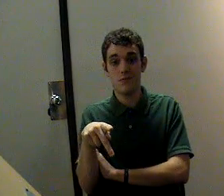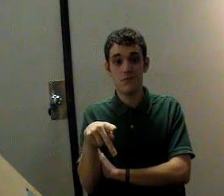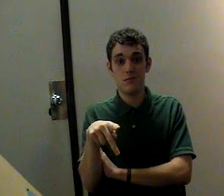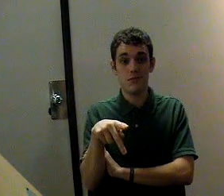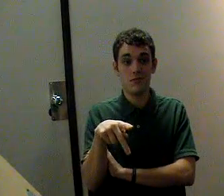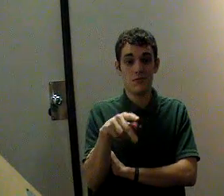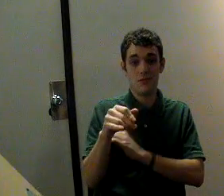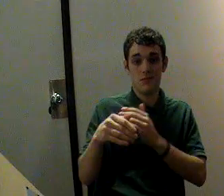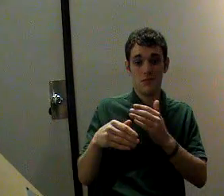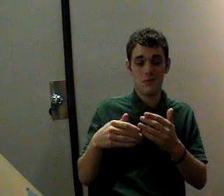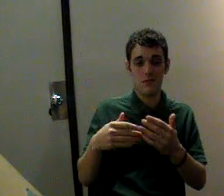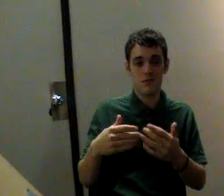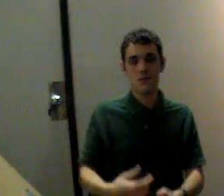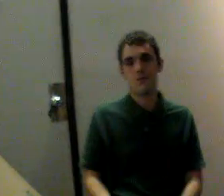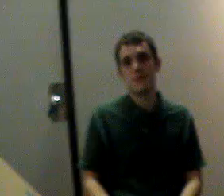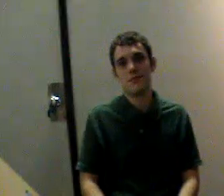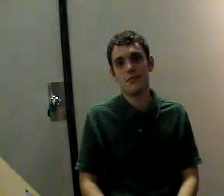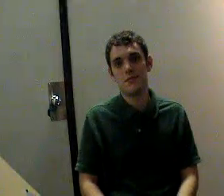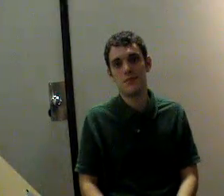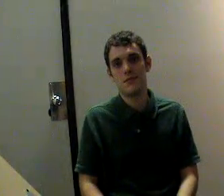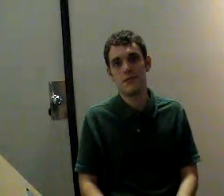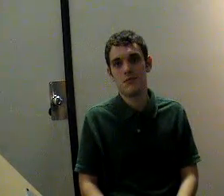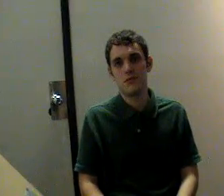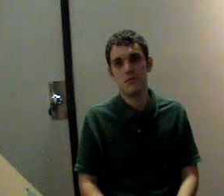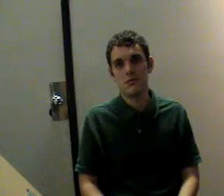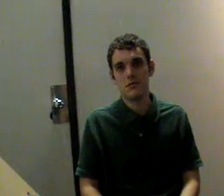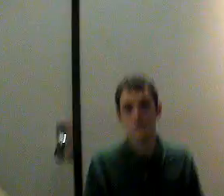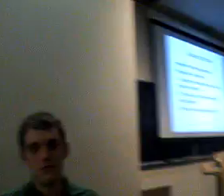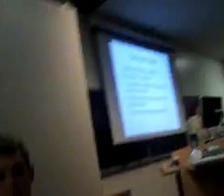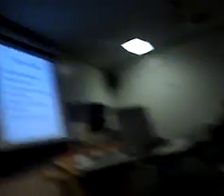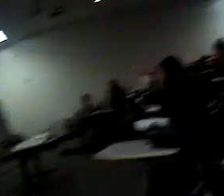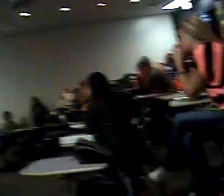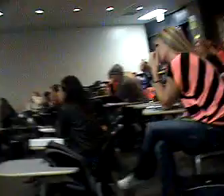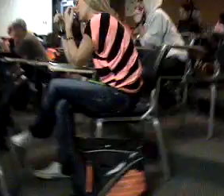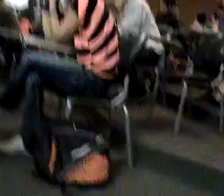2-pyruvate, which is going to go into that Krebs cycle, and the